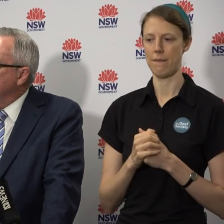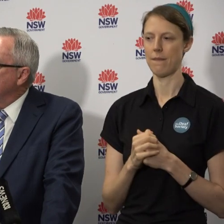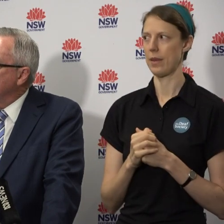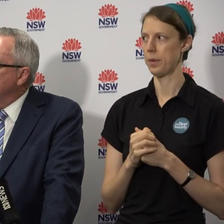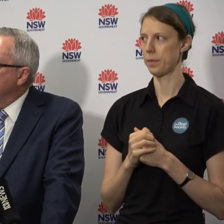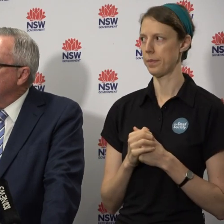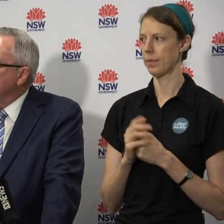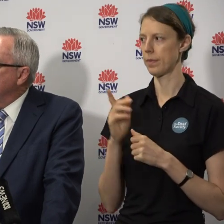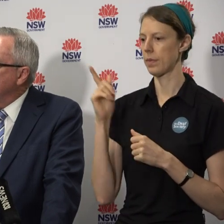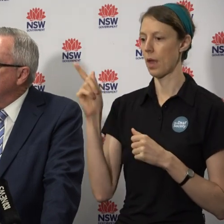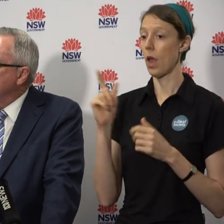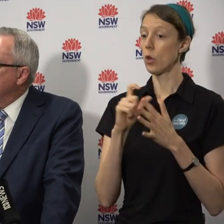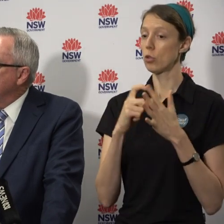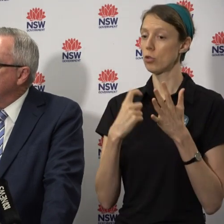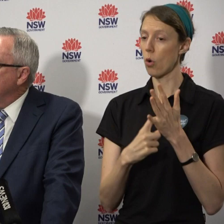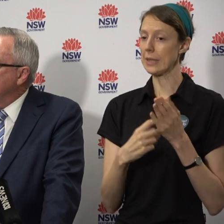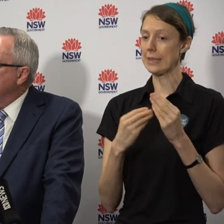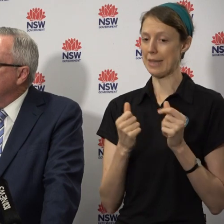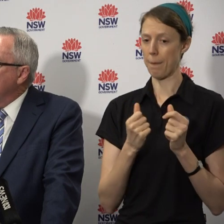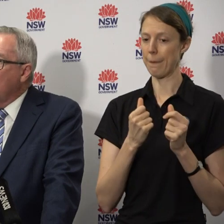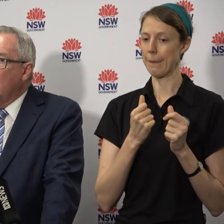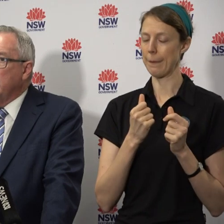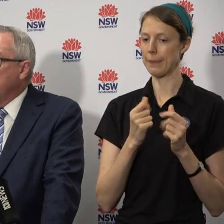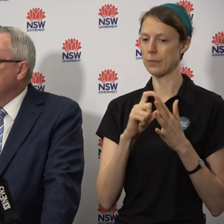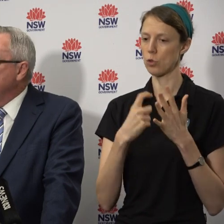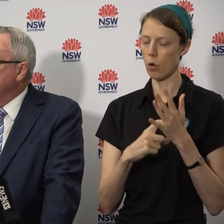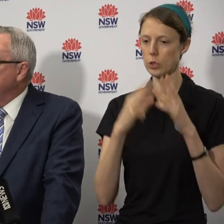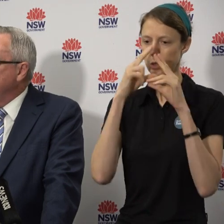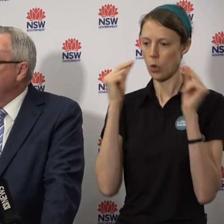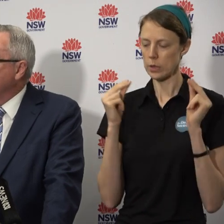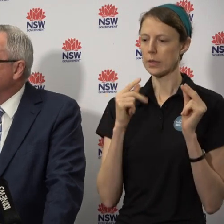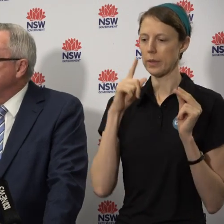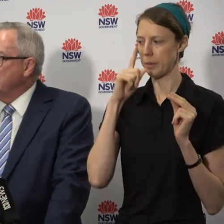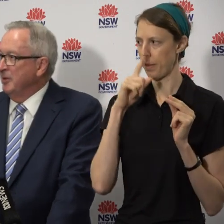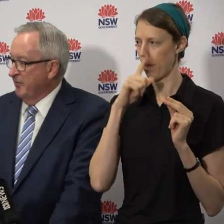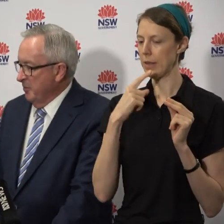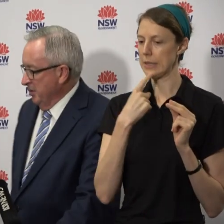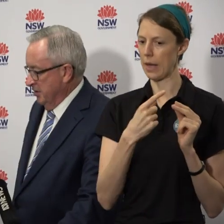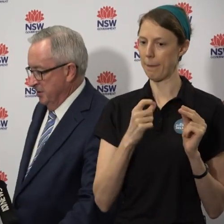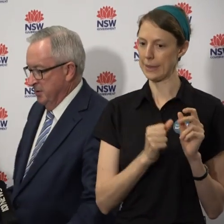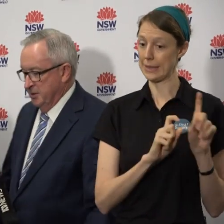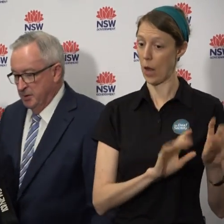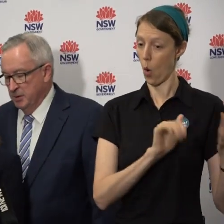are quarantined, for example, or are being tested? Who's filling in the gap? I'm going to let the Chief Health Officer answer that. Yep.